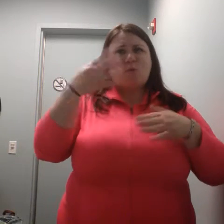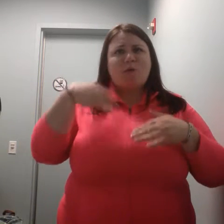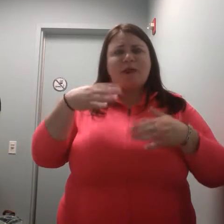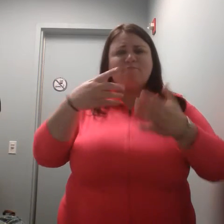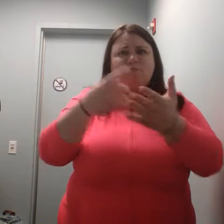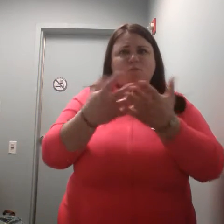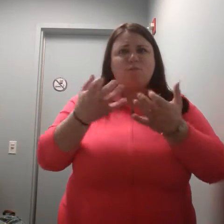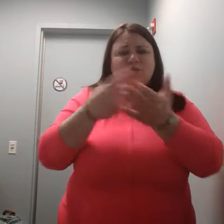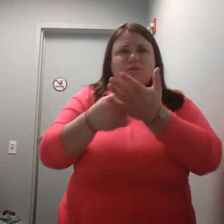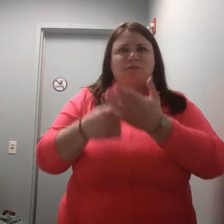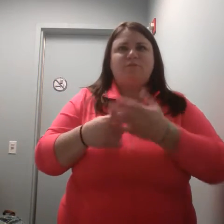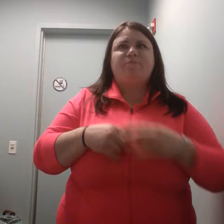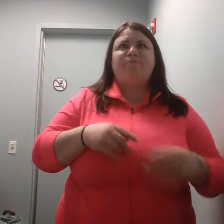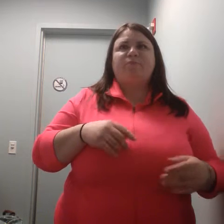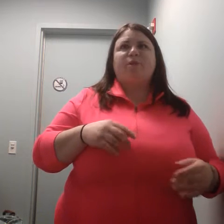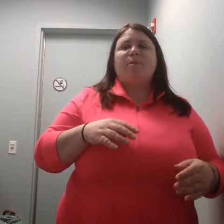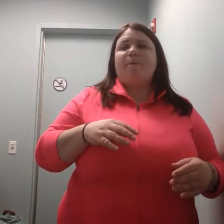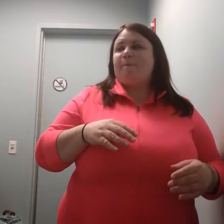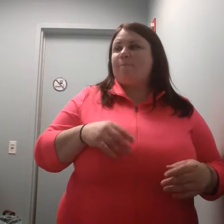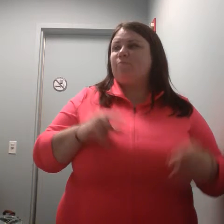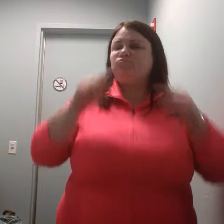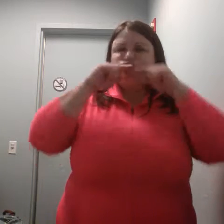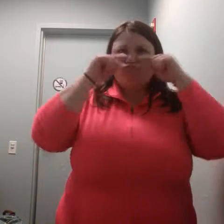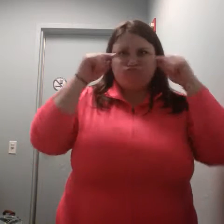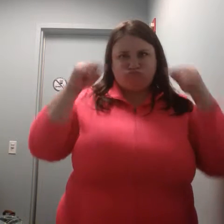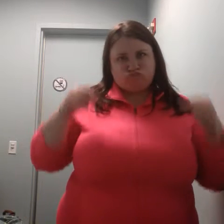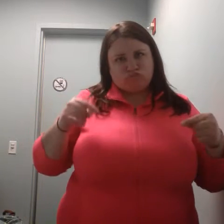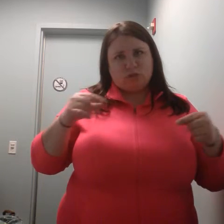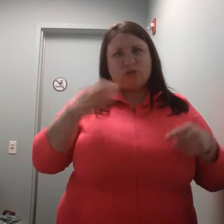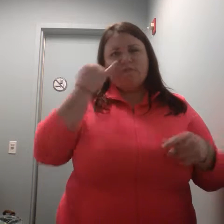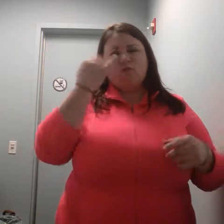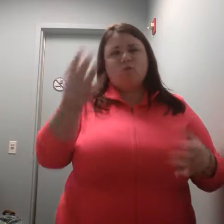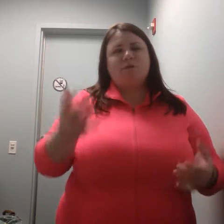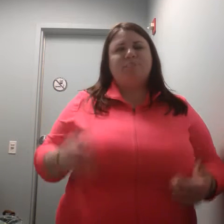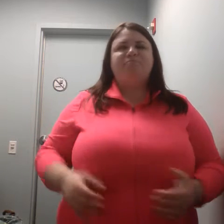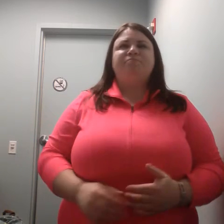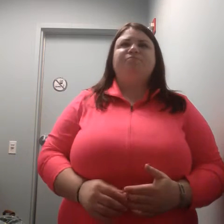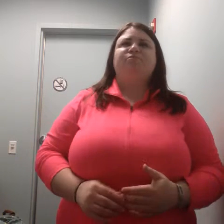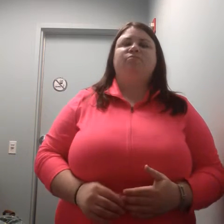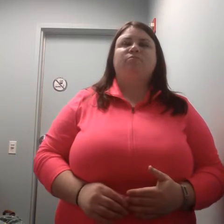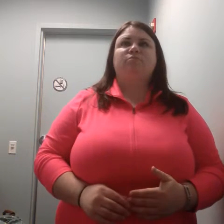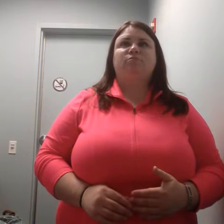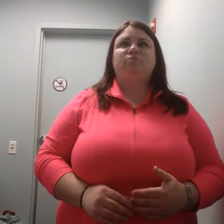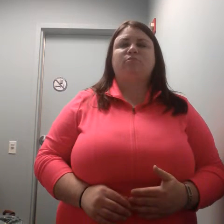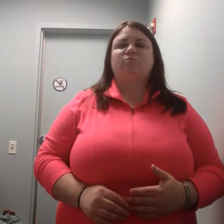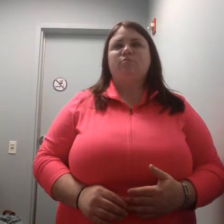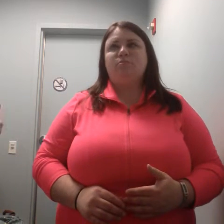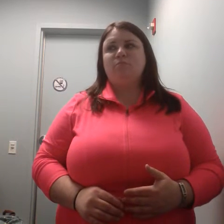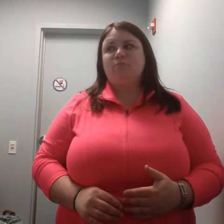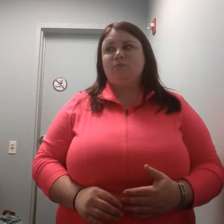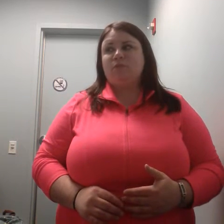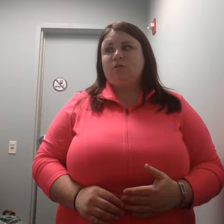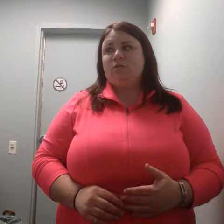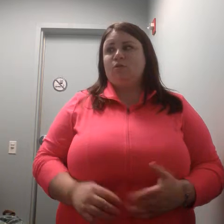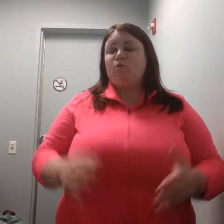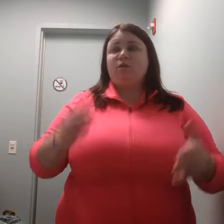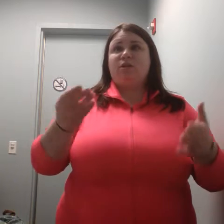Yes, a brownie face, if you will. All right. What we're going to do, guys, is we're going to make it what I would call an economic continuum. All